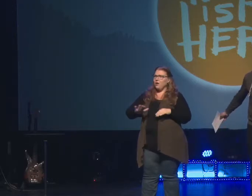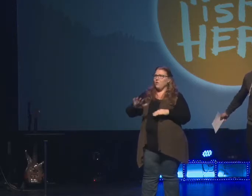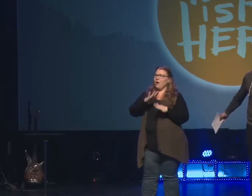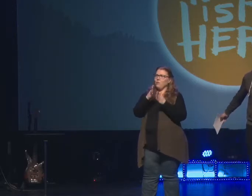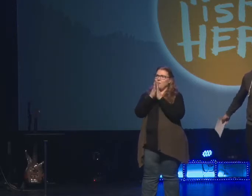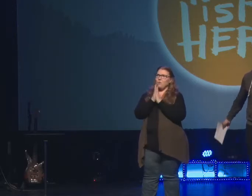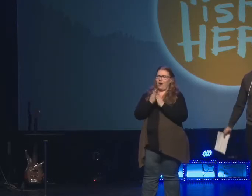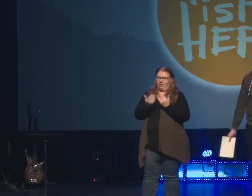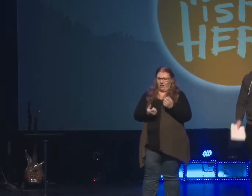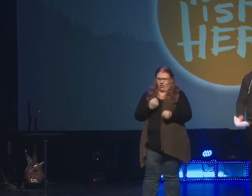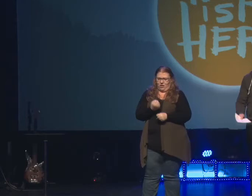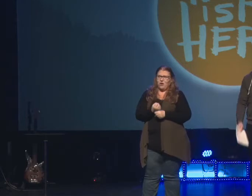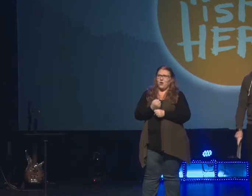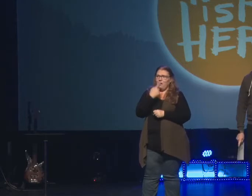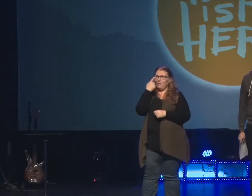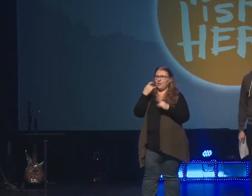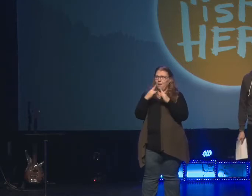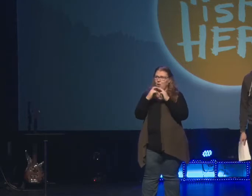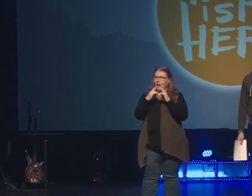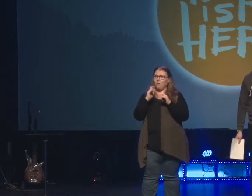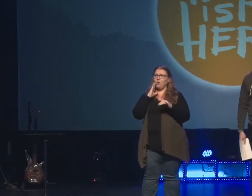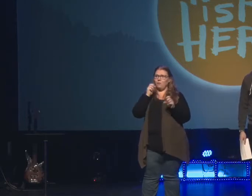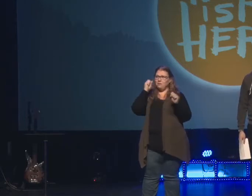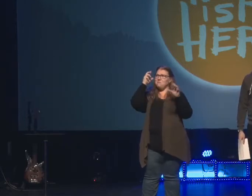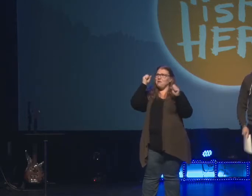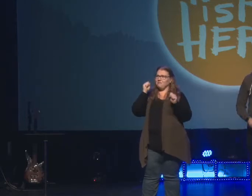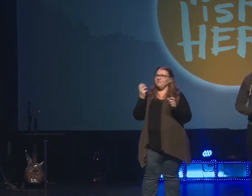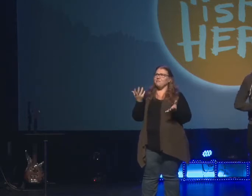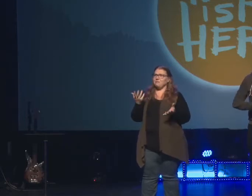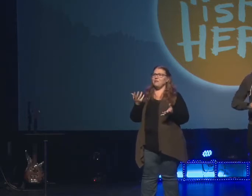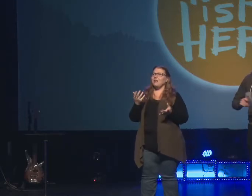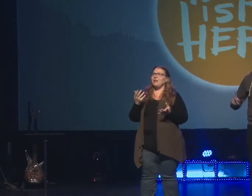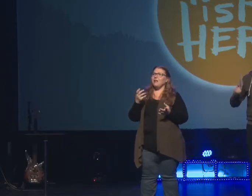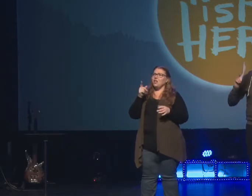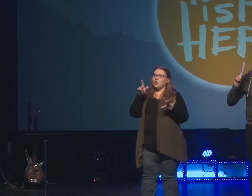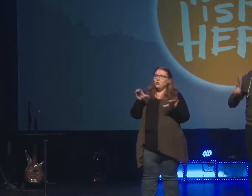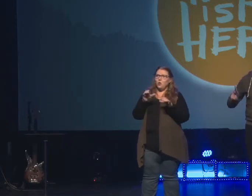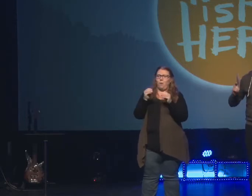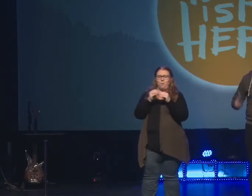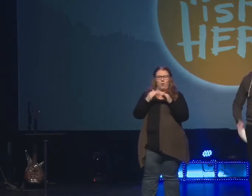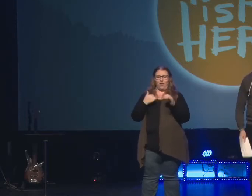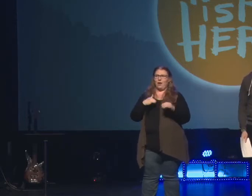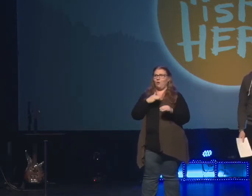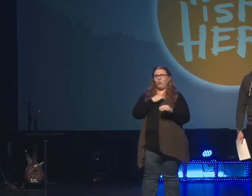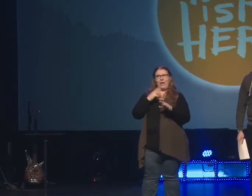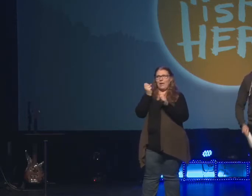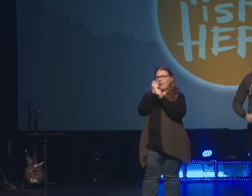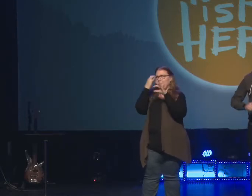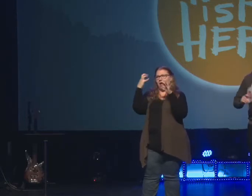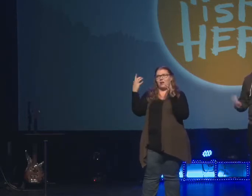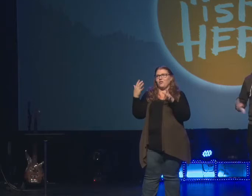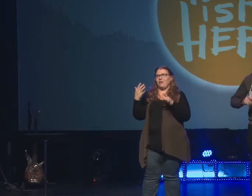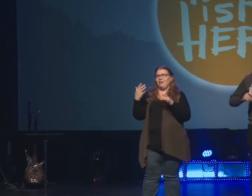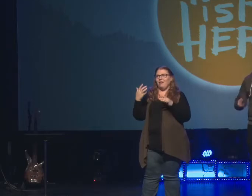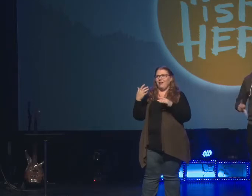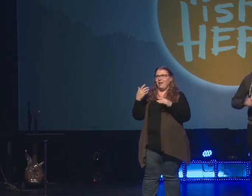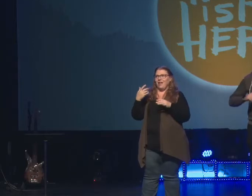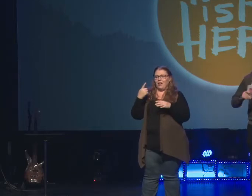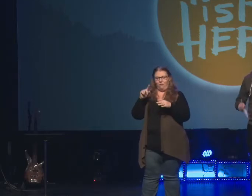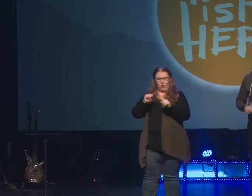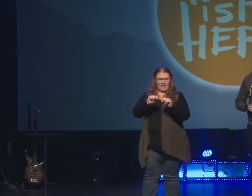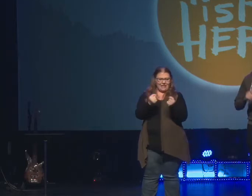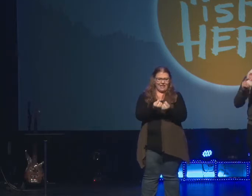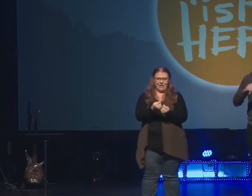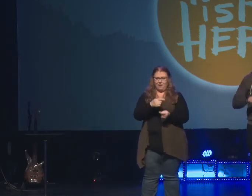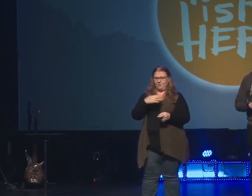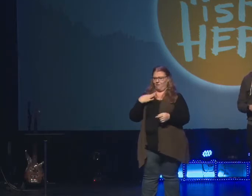this year of summer camp would just be fantastic, that you would do more than we could ever ask or imagine through the team, through the volunteers,